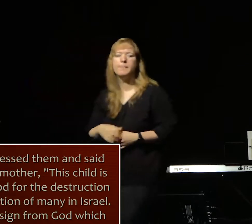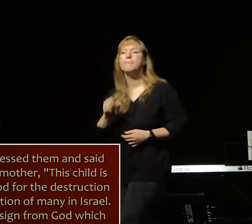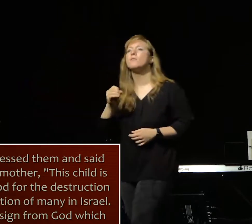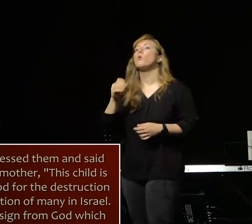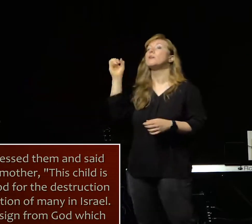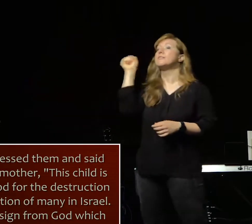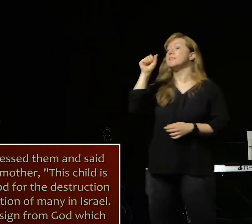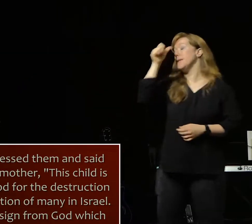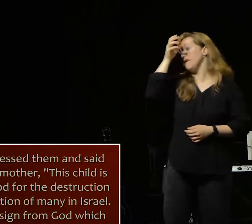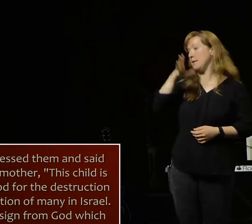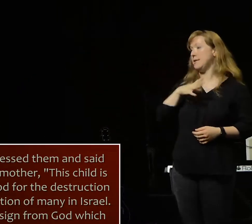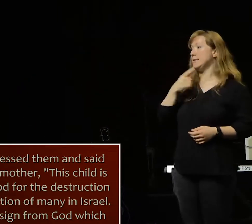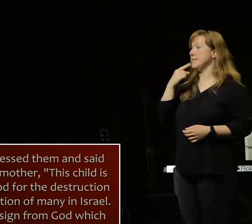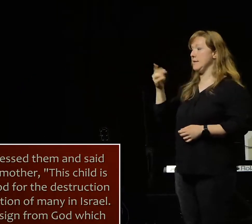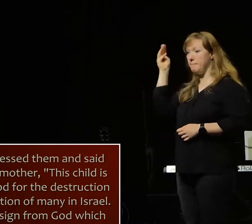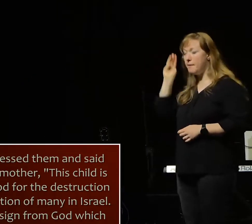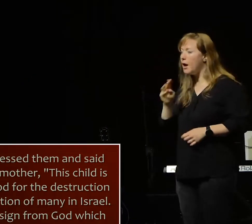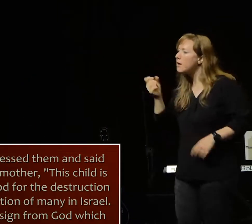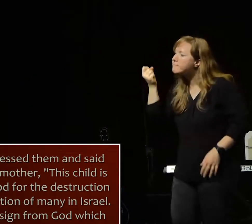his mother,